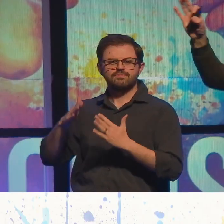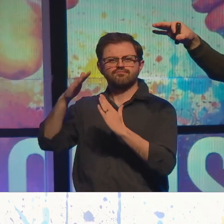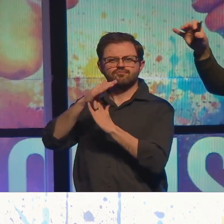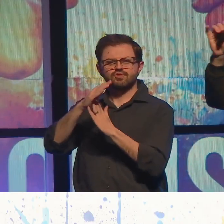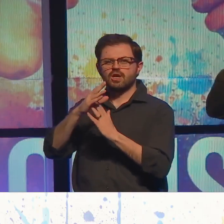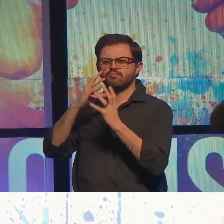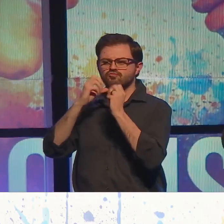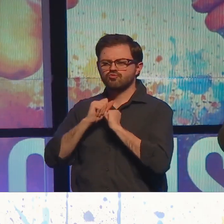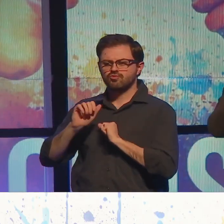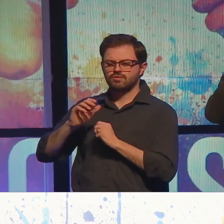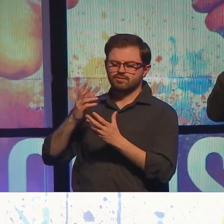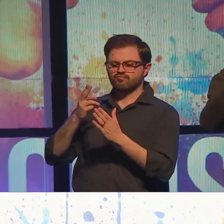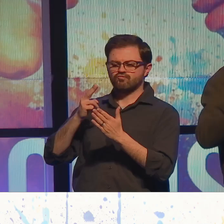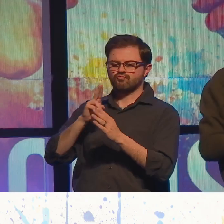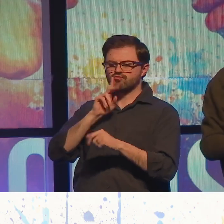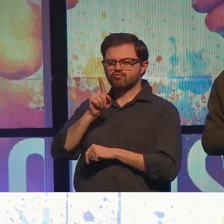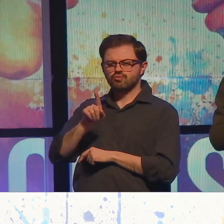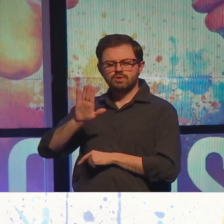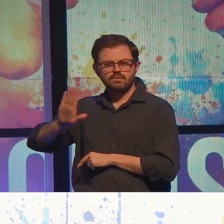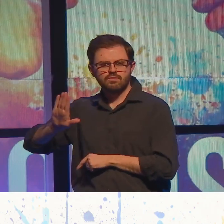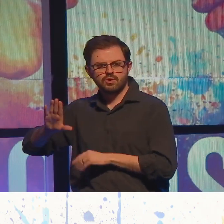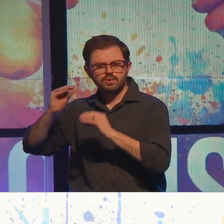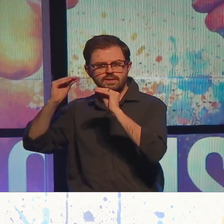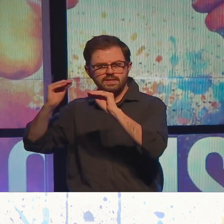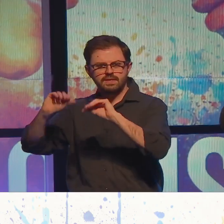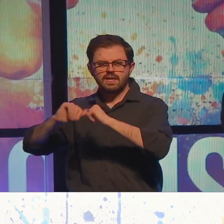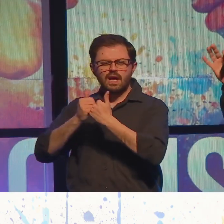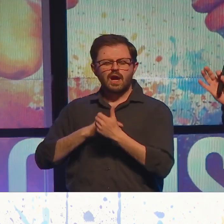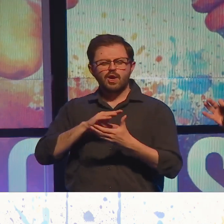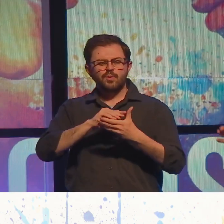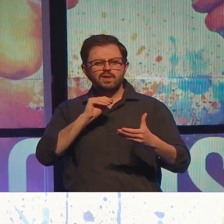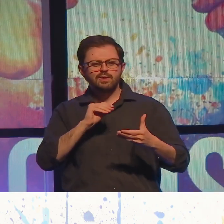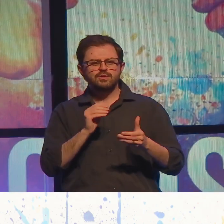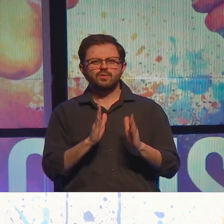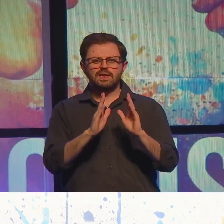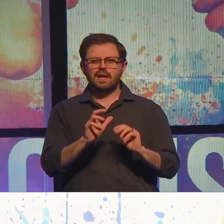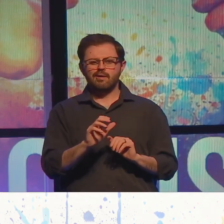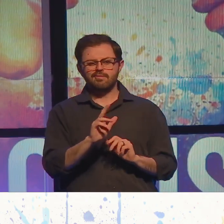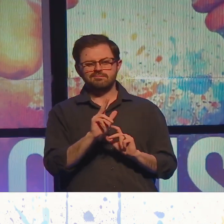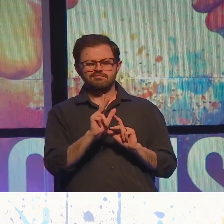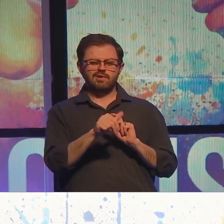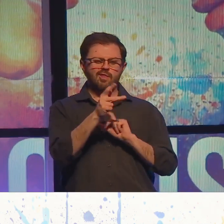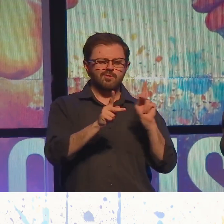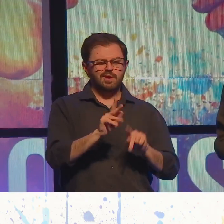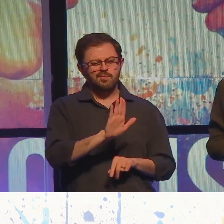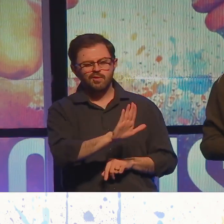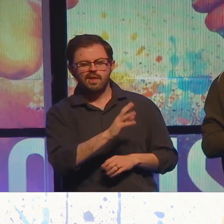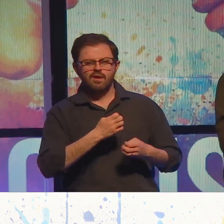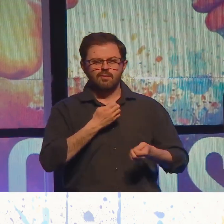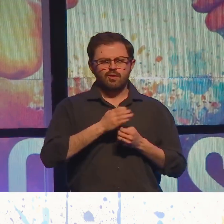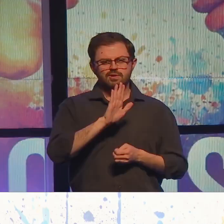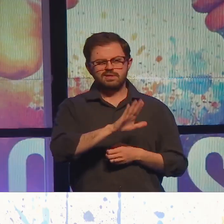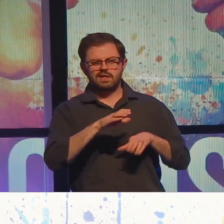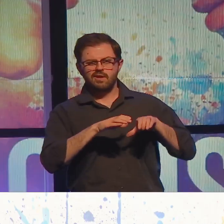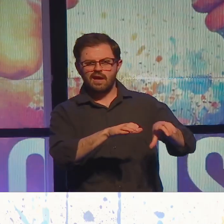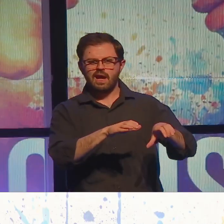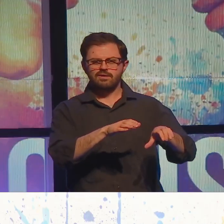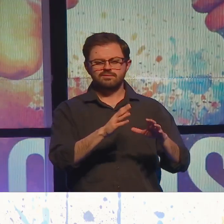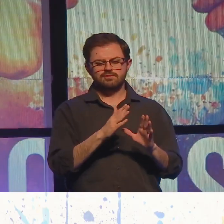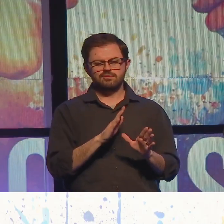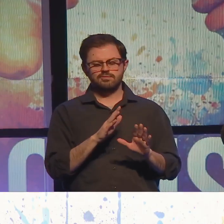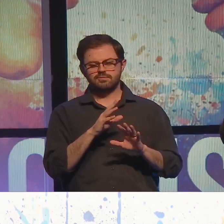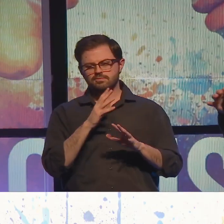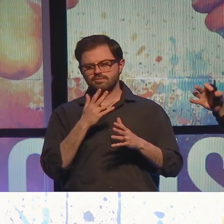people's thinking about us, other people's emotions? How do we learn to let those things pass? How do we maintain our equanimity